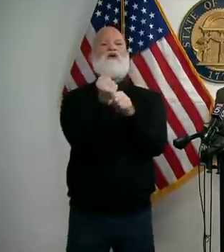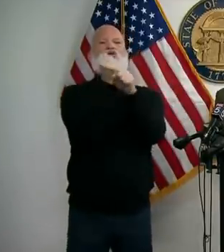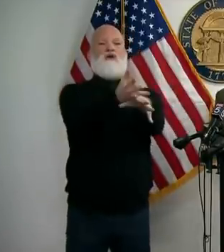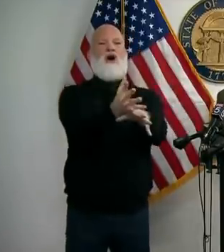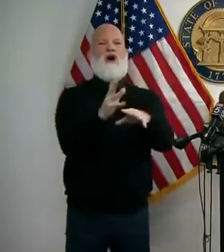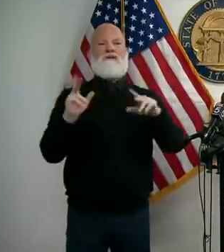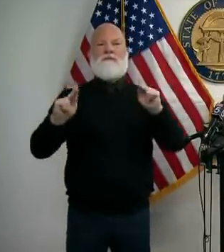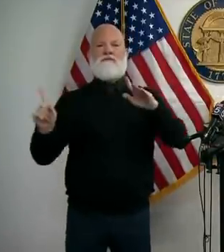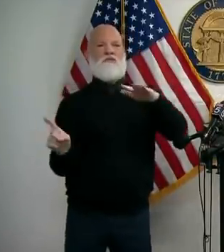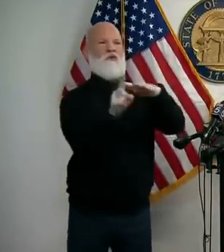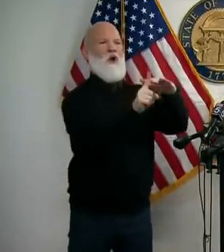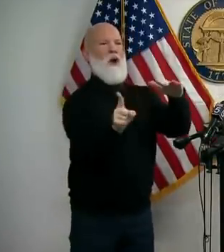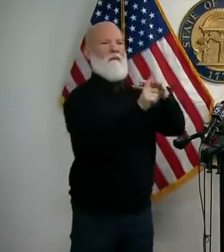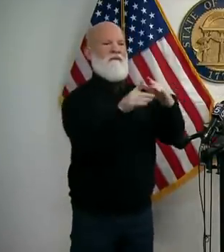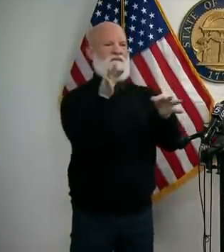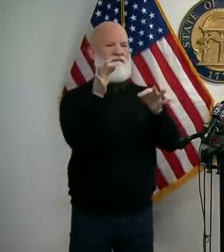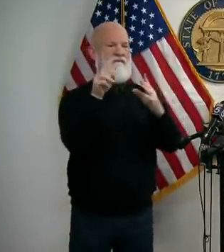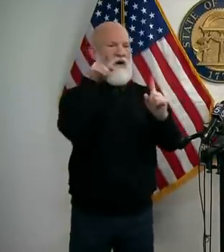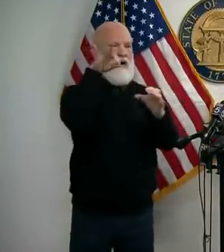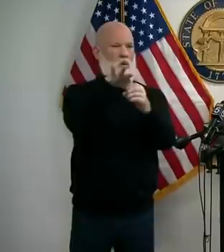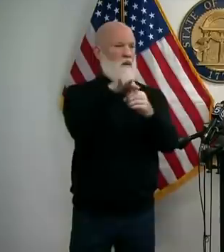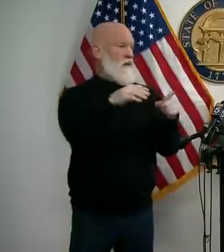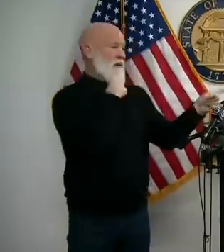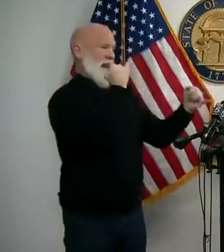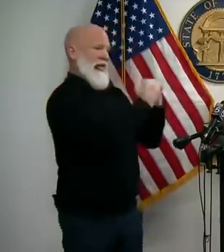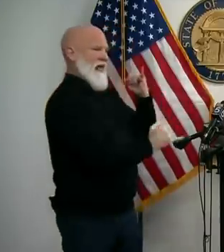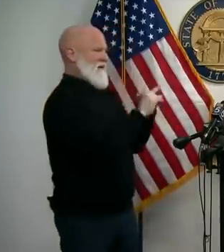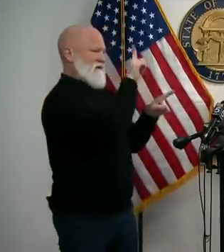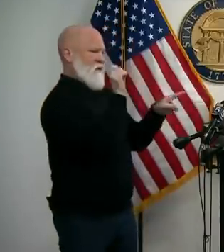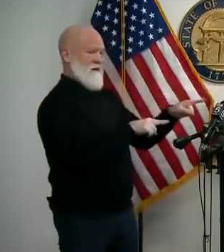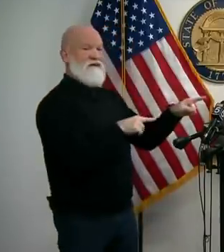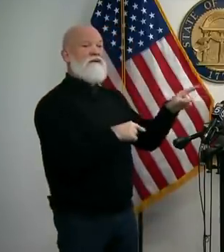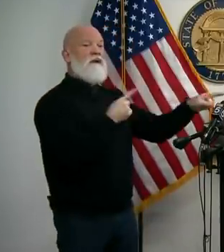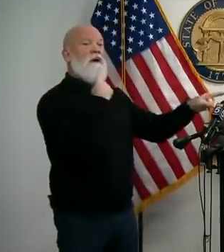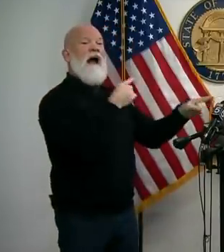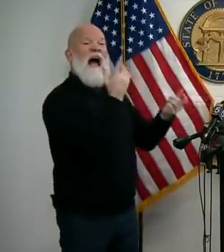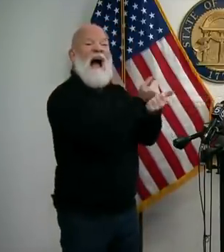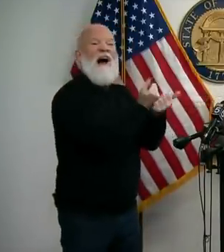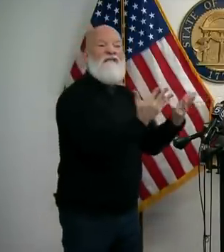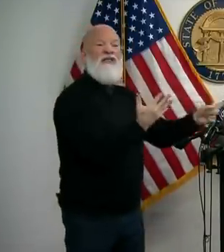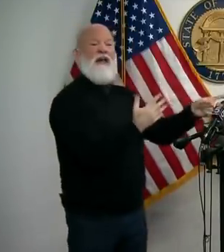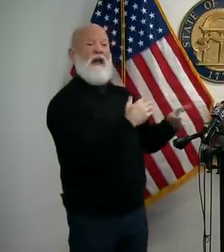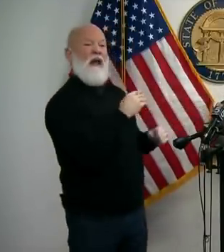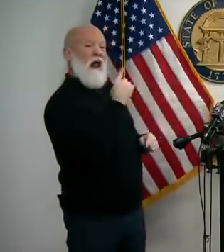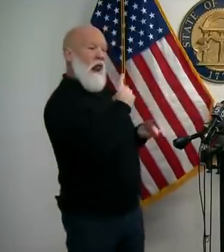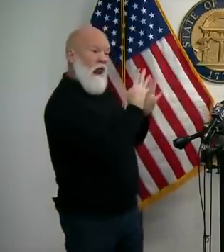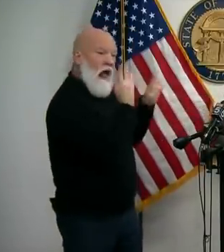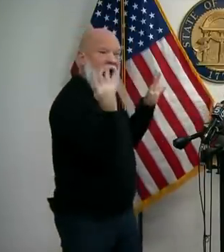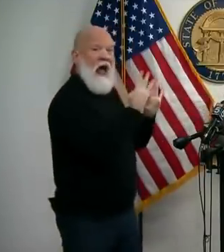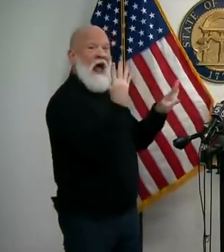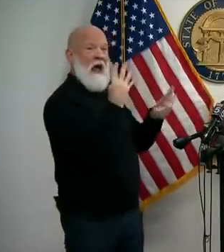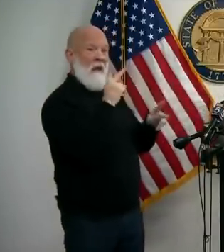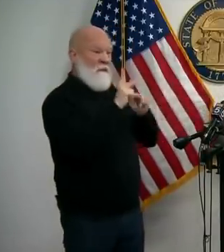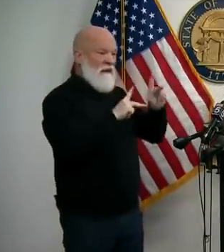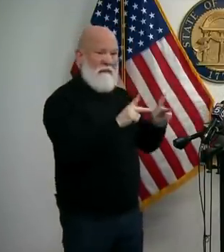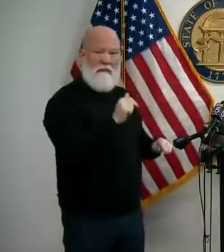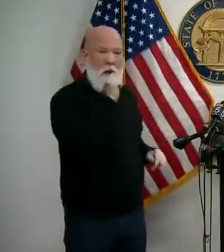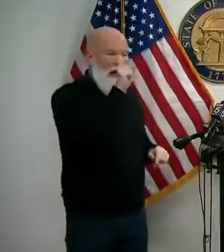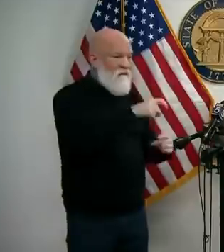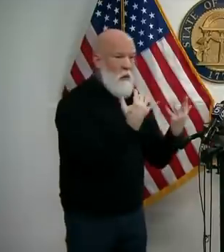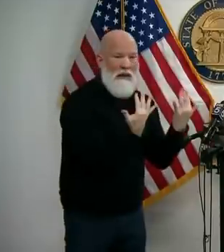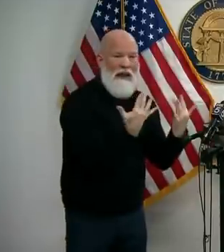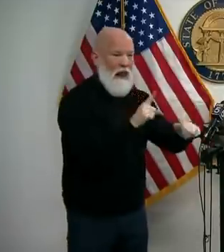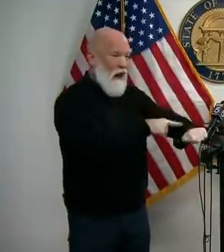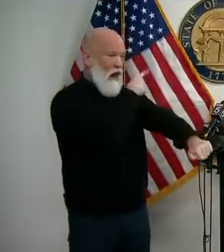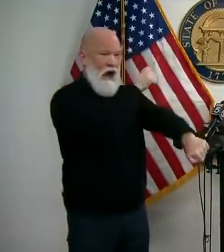Okay. One more? last Okay. question. You mentioned, you were very complimentary of how things went, and there were no lines, and people didn't have to wait.